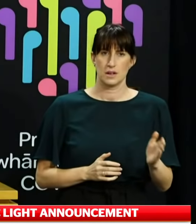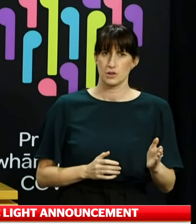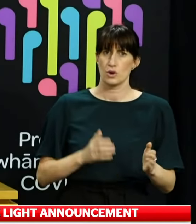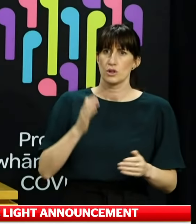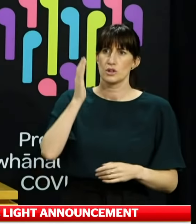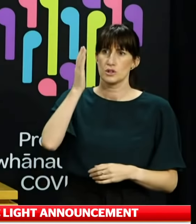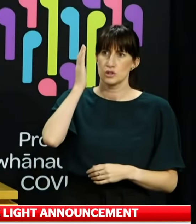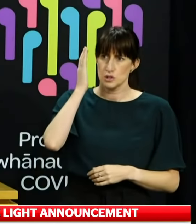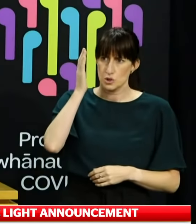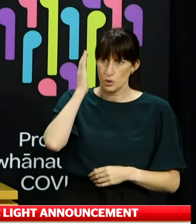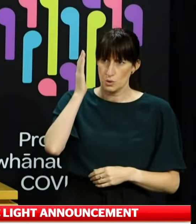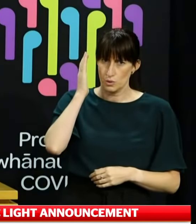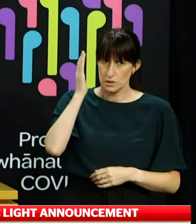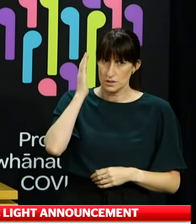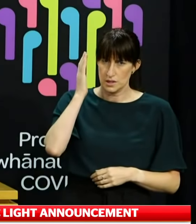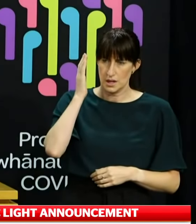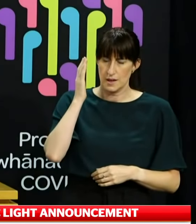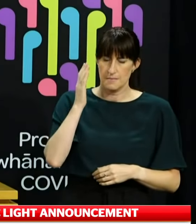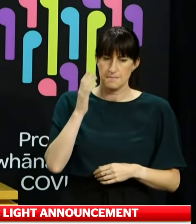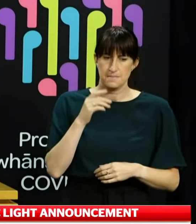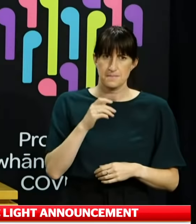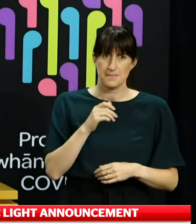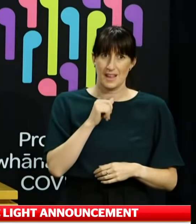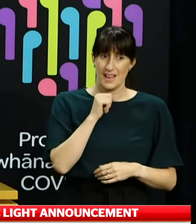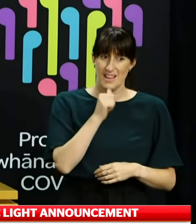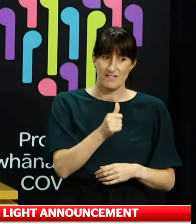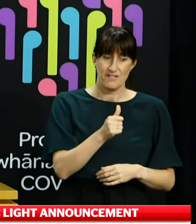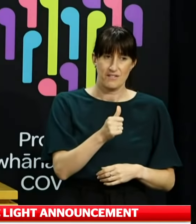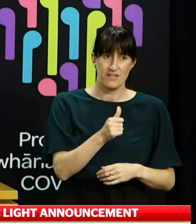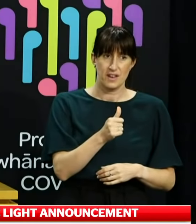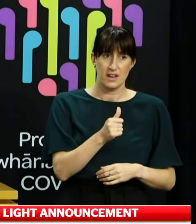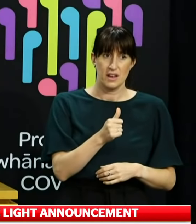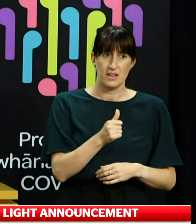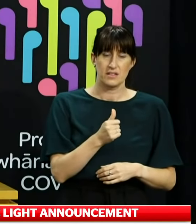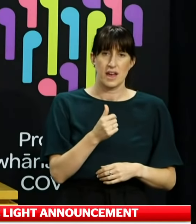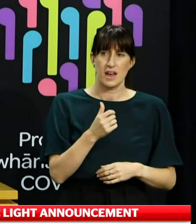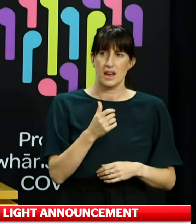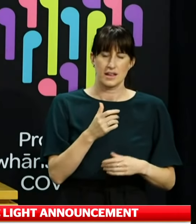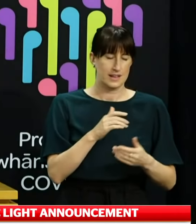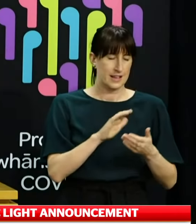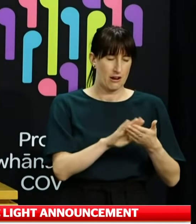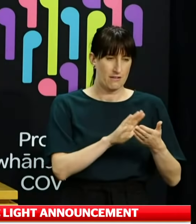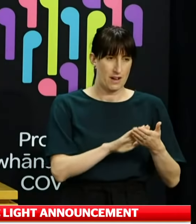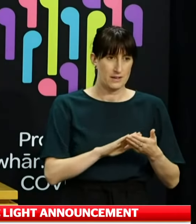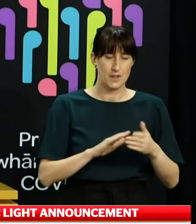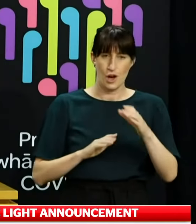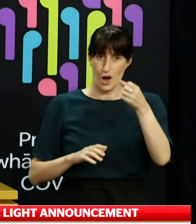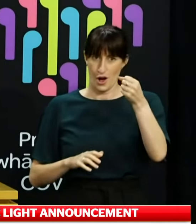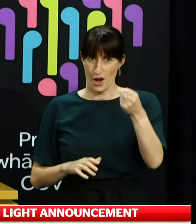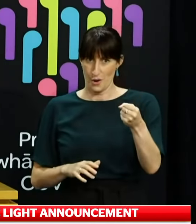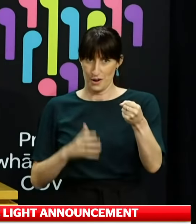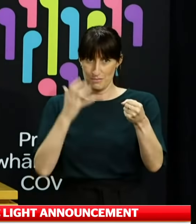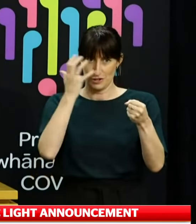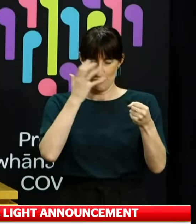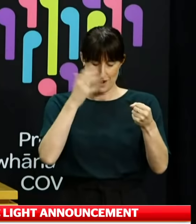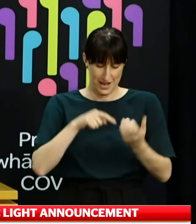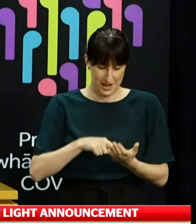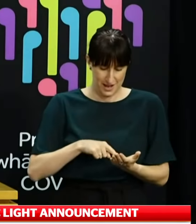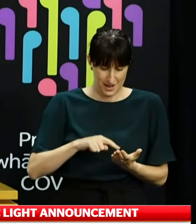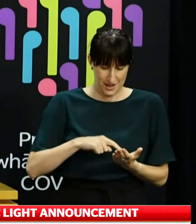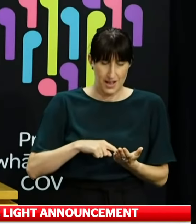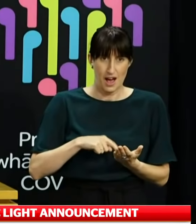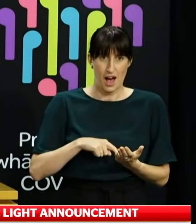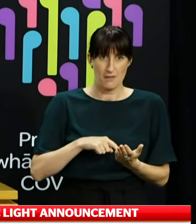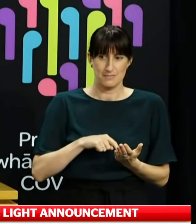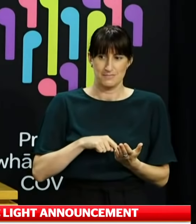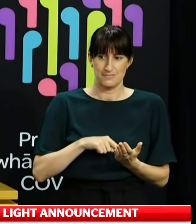essentially, unless they have a good reason not to be using masks, they should be? Sorry, just give me 1 minute. Yeah. I've just got,